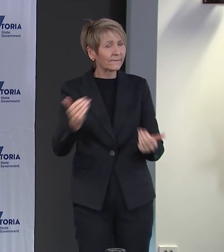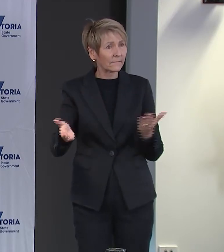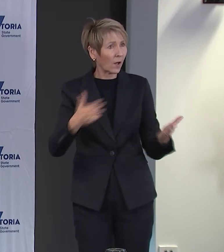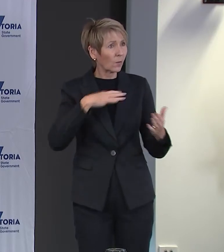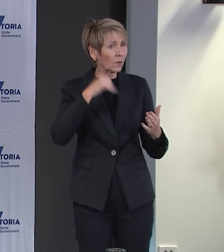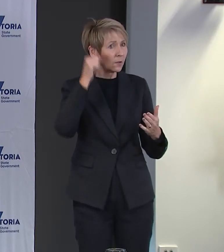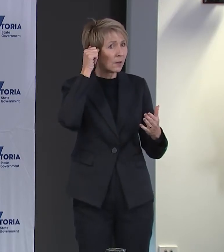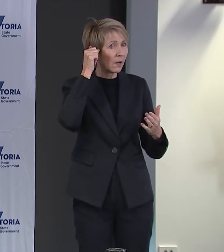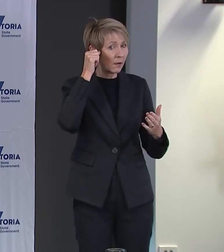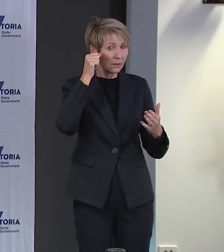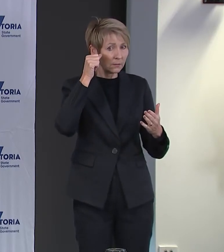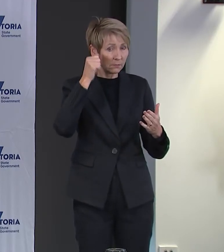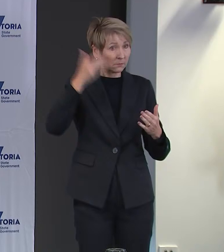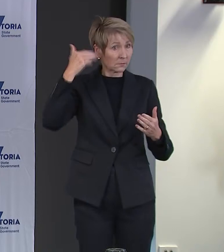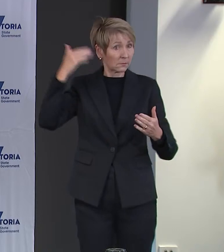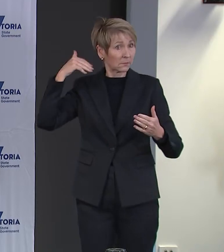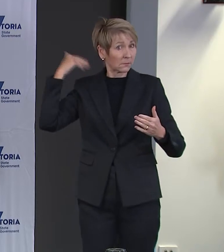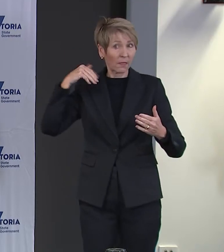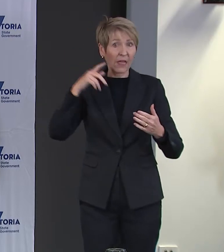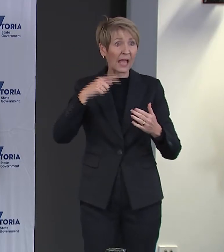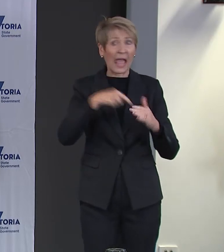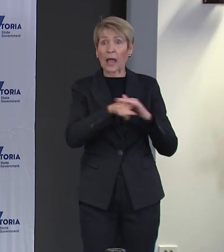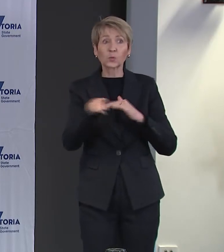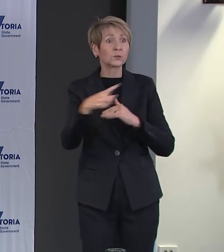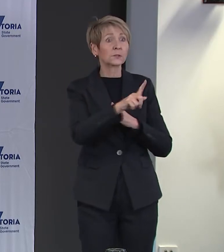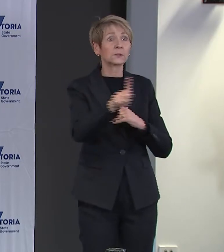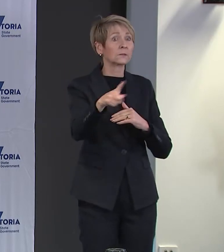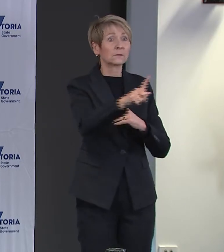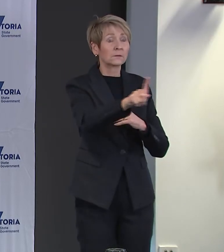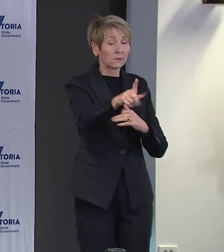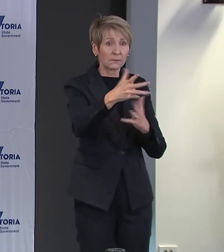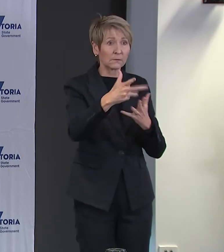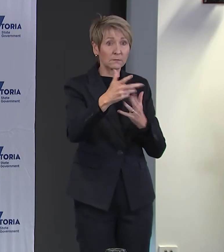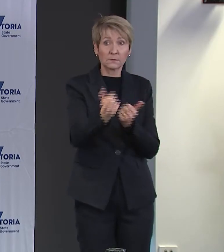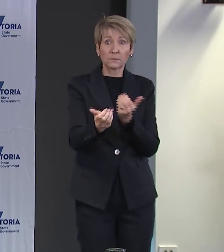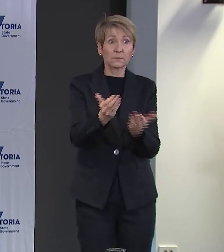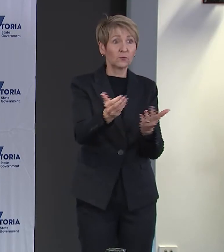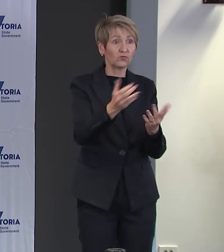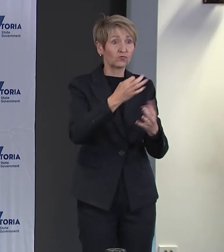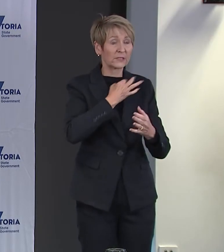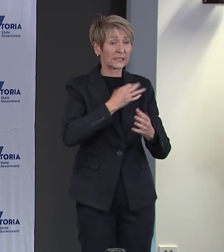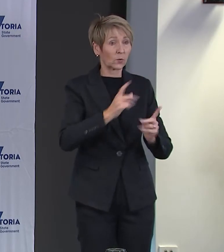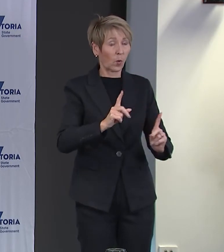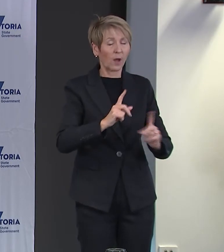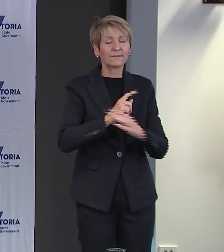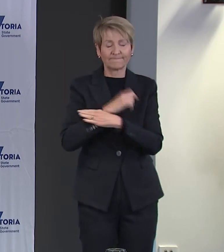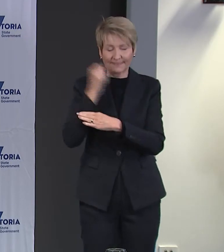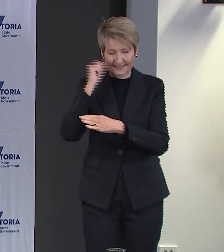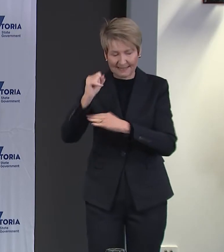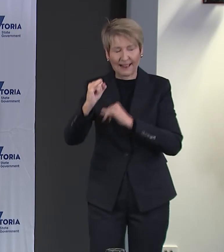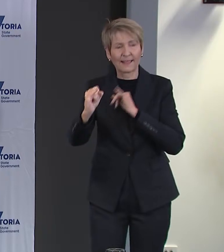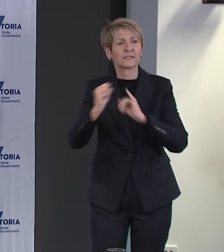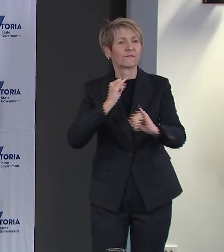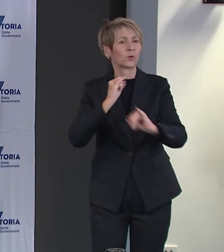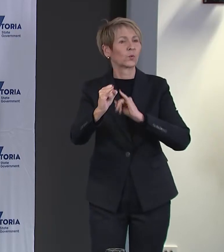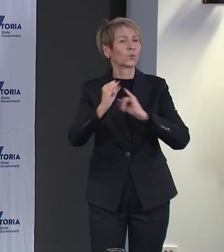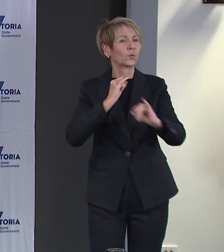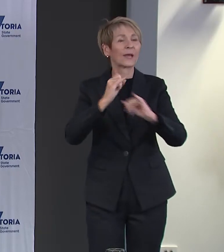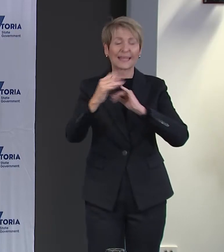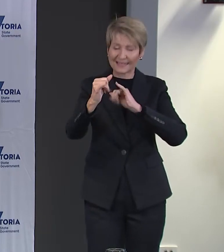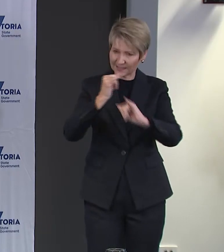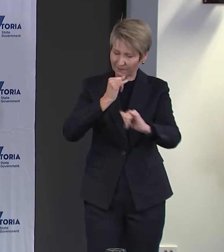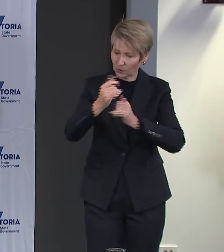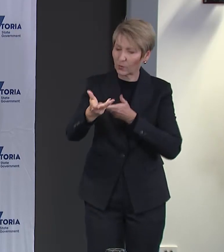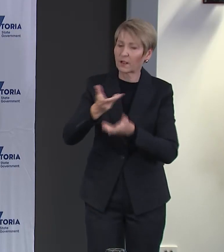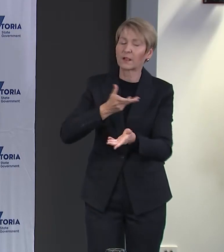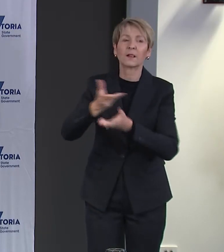where they were not quarantining? Yeah, so we're still working with those individuals on the exact movements that they have. Again, exposure sites for them will be updated